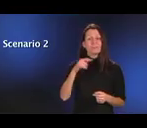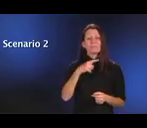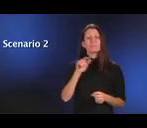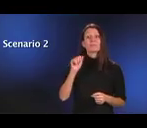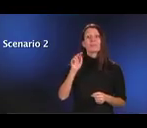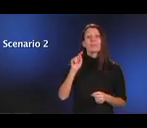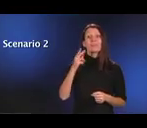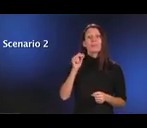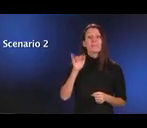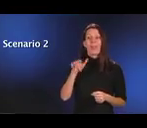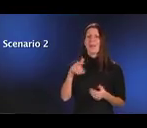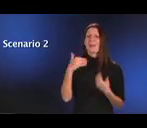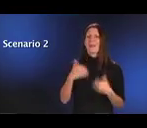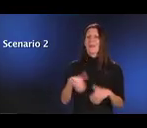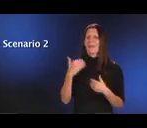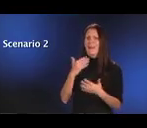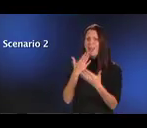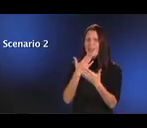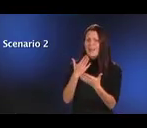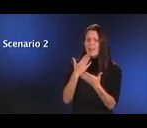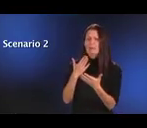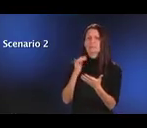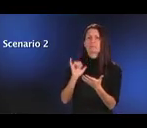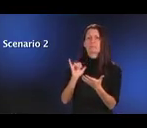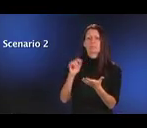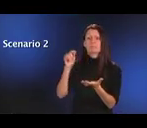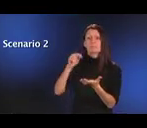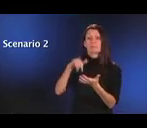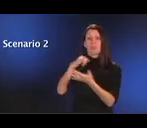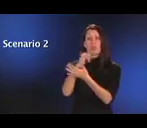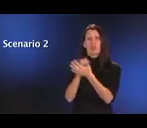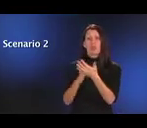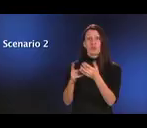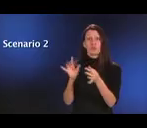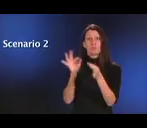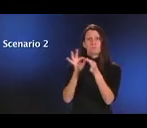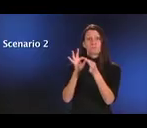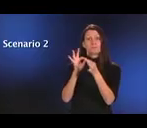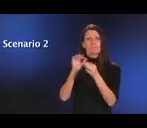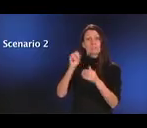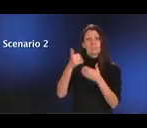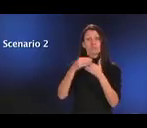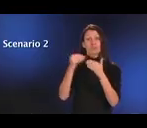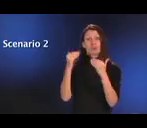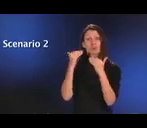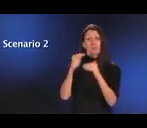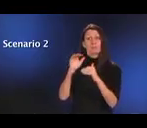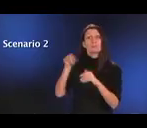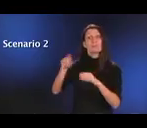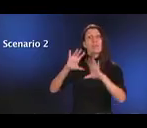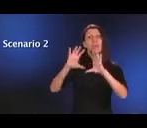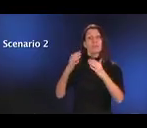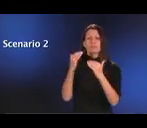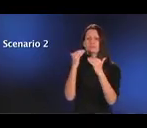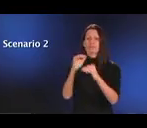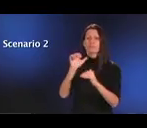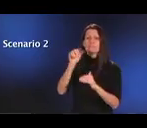The agency has a policy that staff can only accept gifts worth up to $10 and no more.